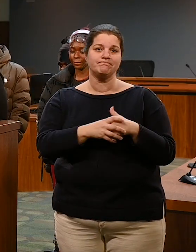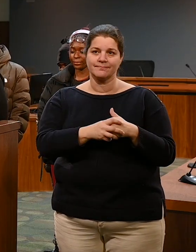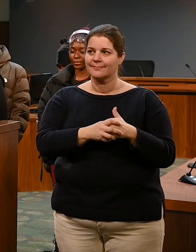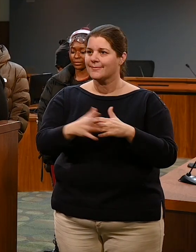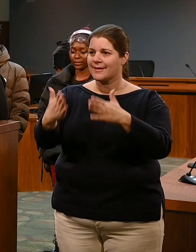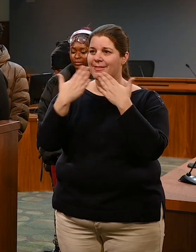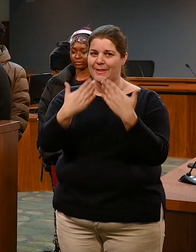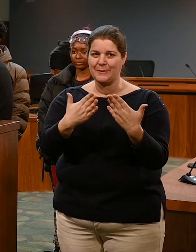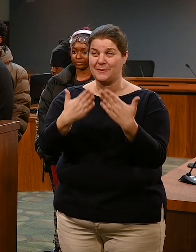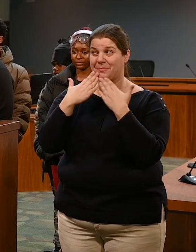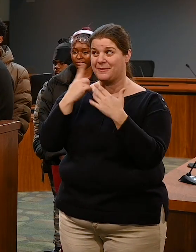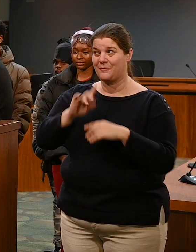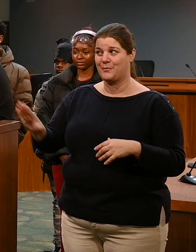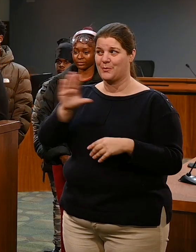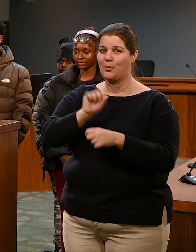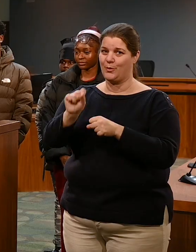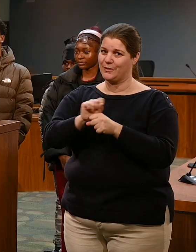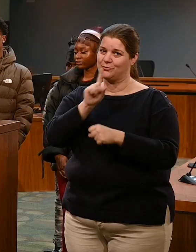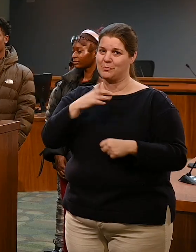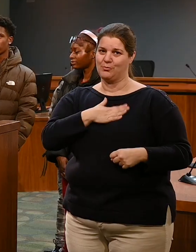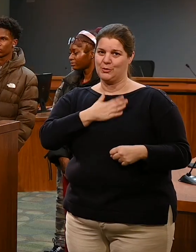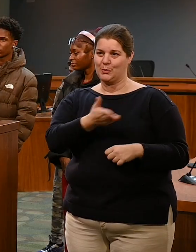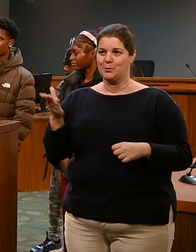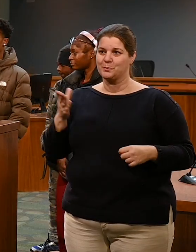Thank you. Thank you for all your work. Appreciate you.